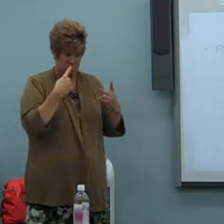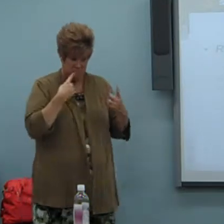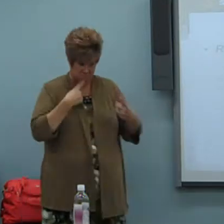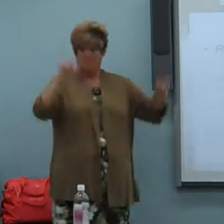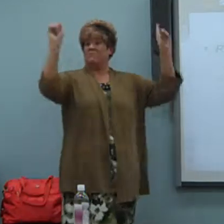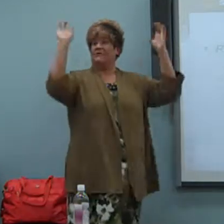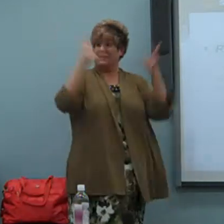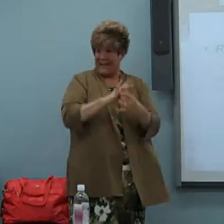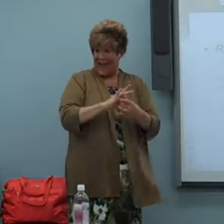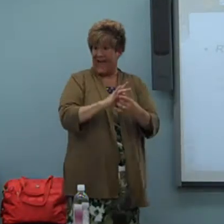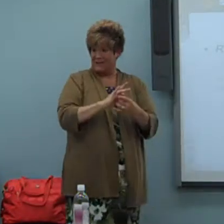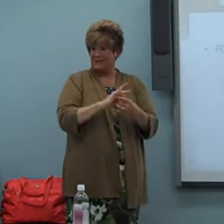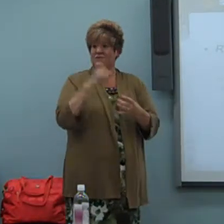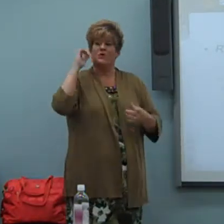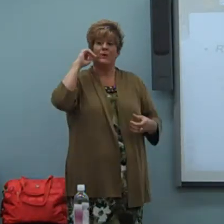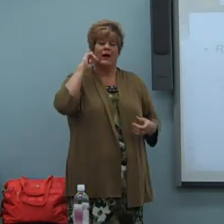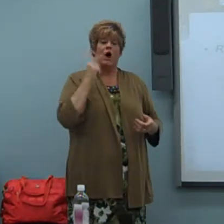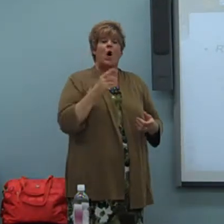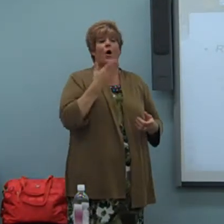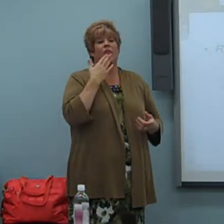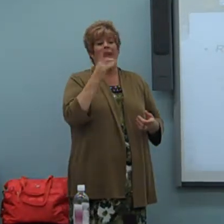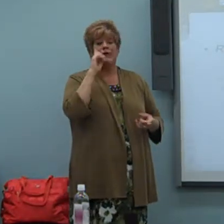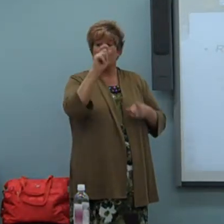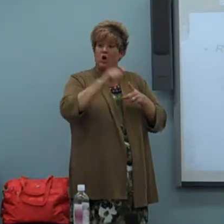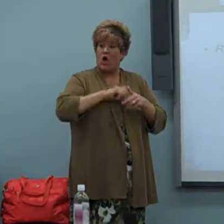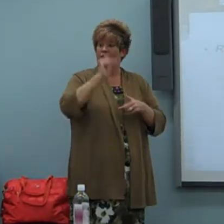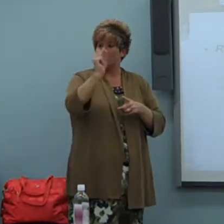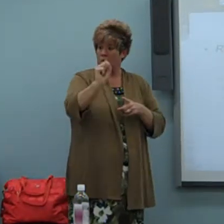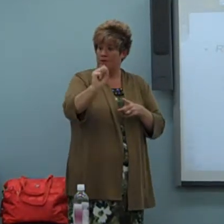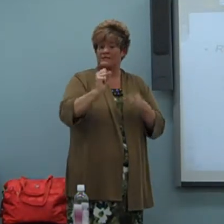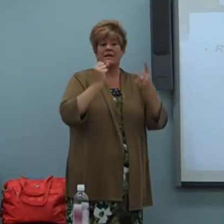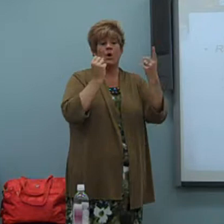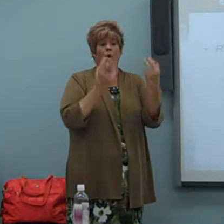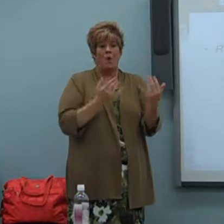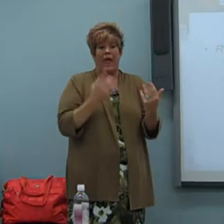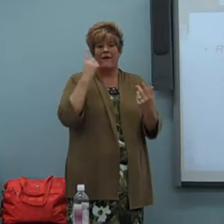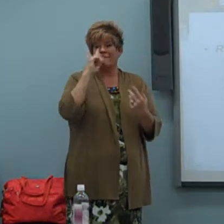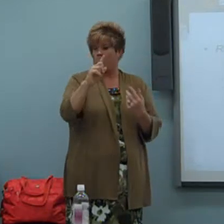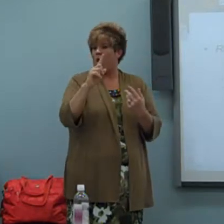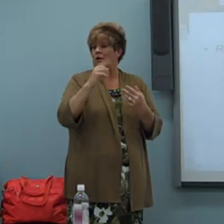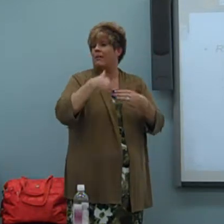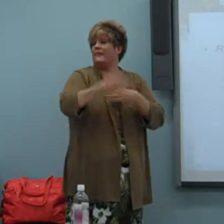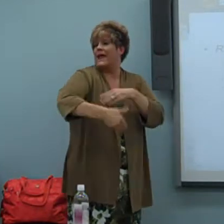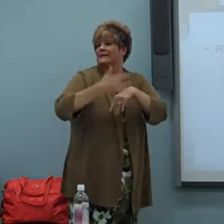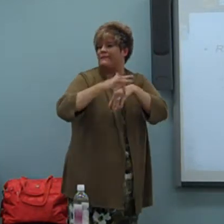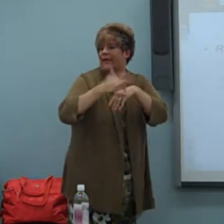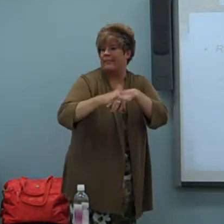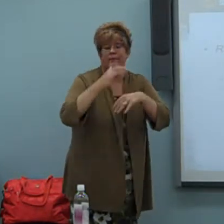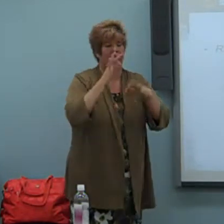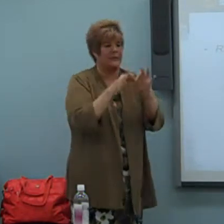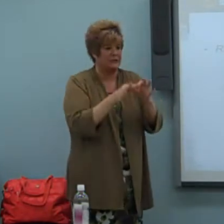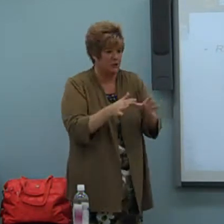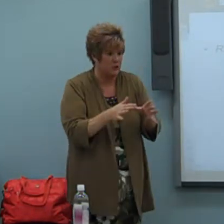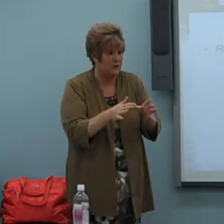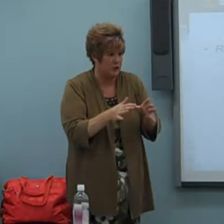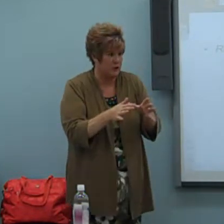So, okay, you call and you do get connected, and you hear, oh, thank you for calling Sorensen, I'll wait for the next